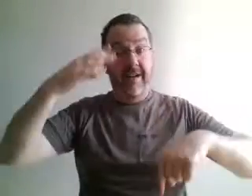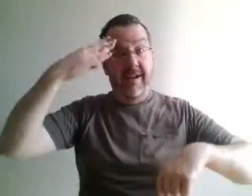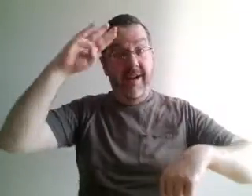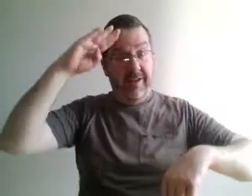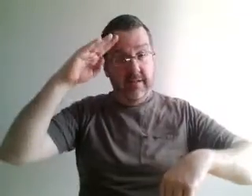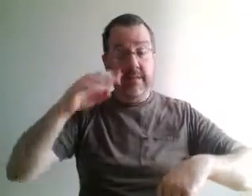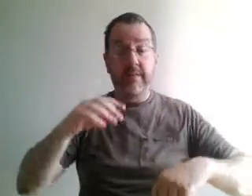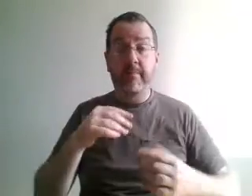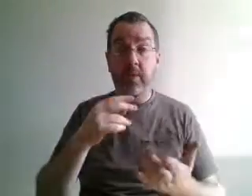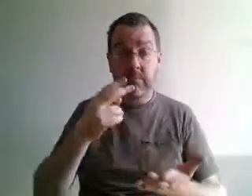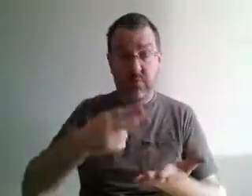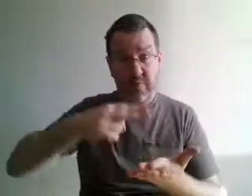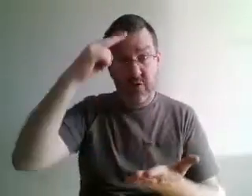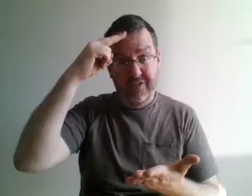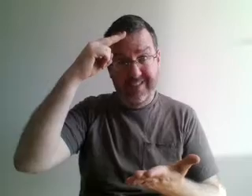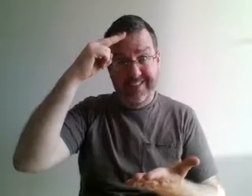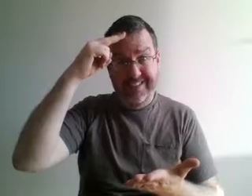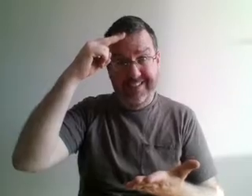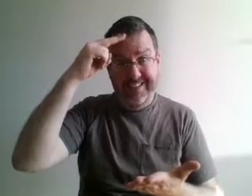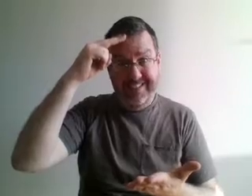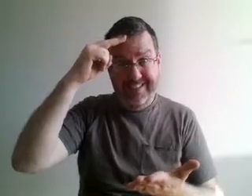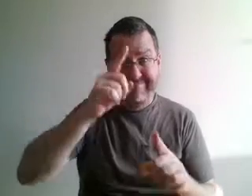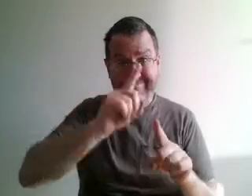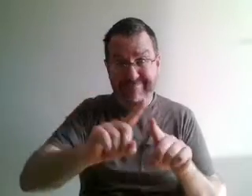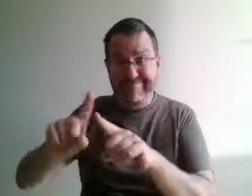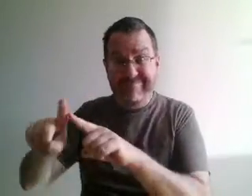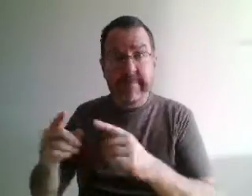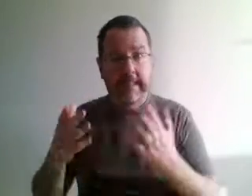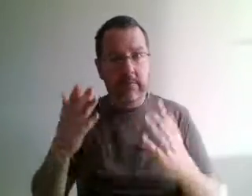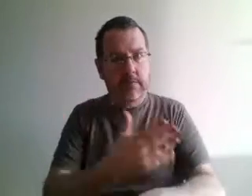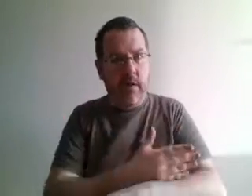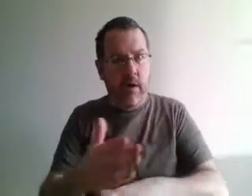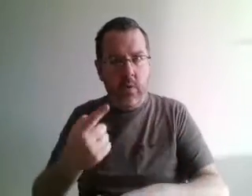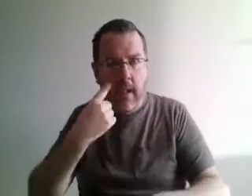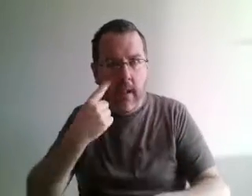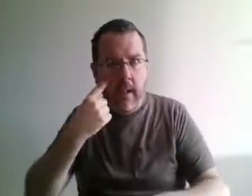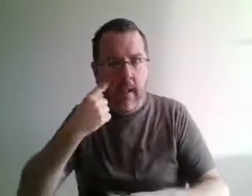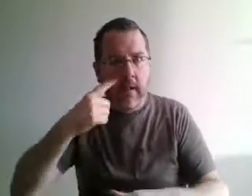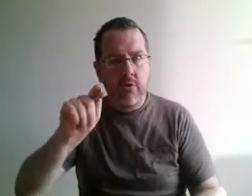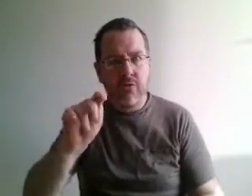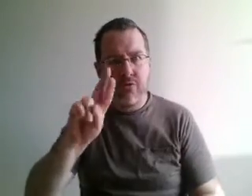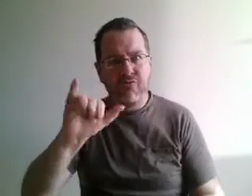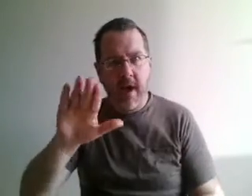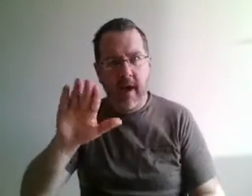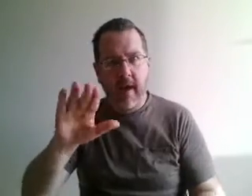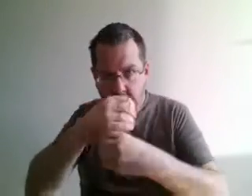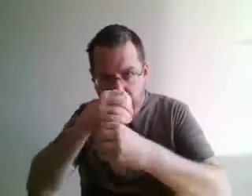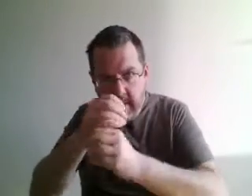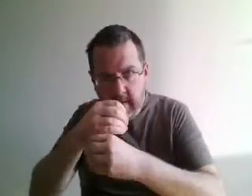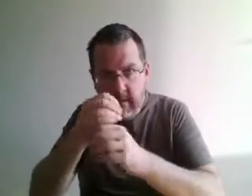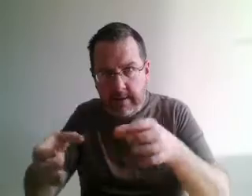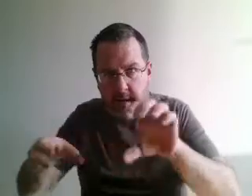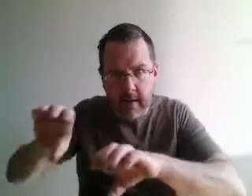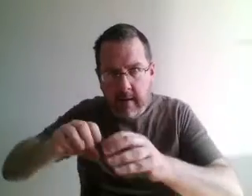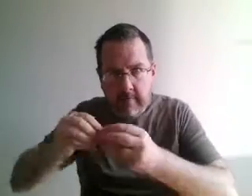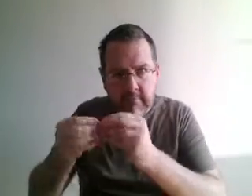speaking, are getting involved in clinical trials, so we can do the proper science around it, so your